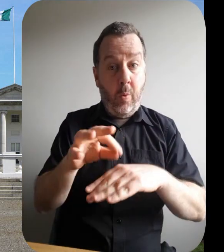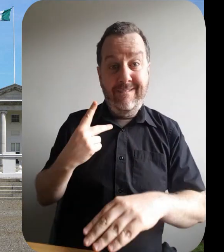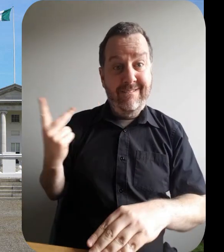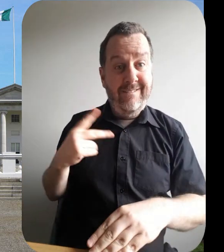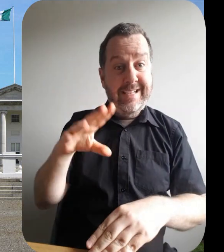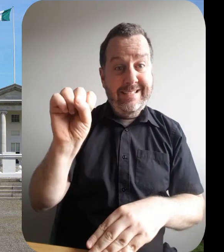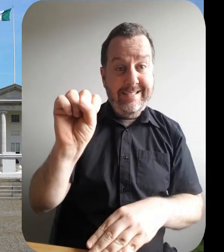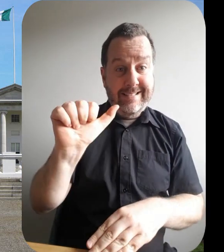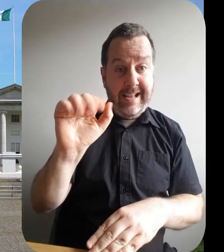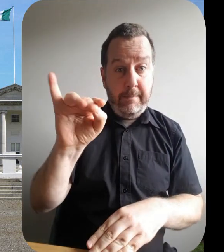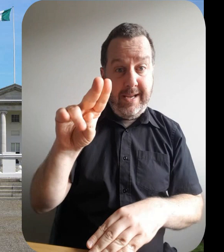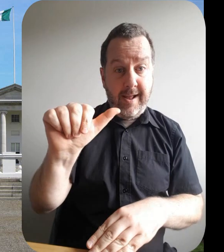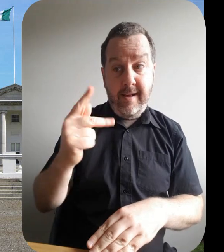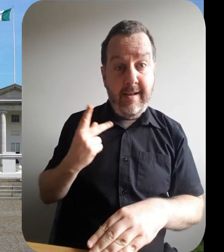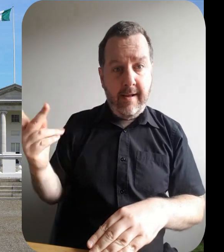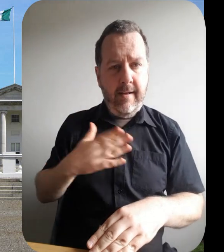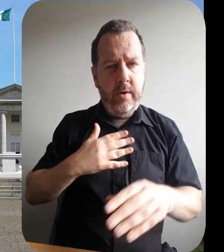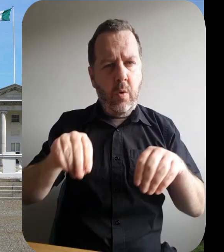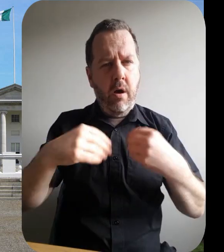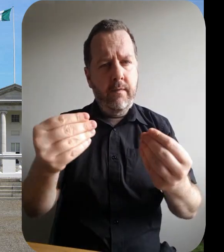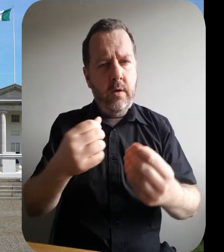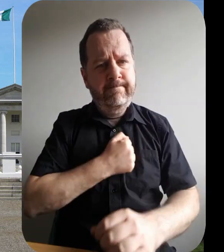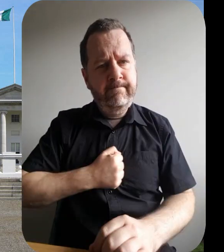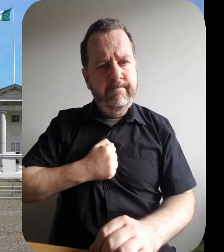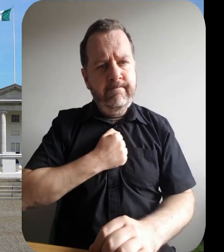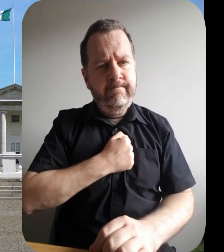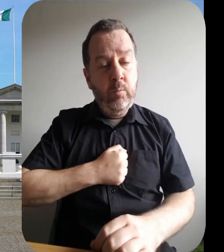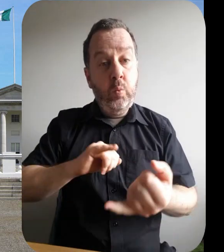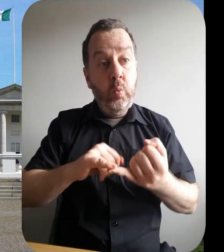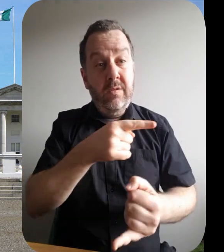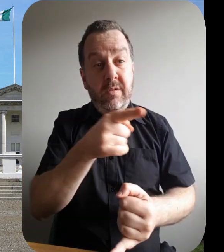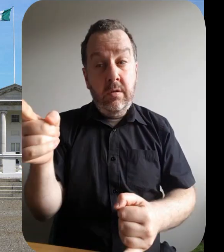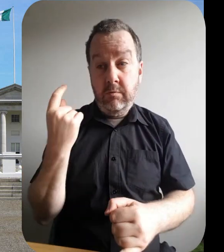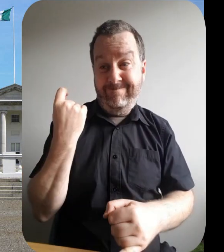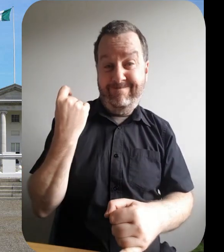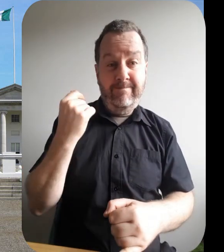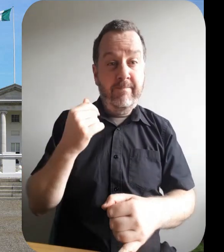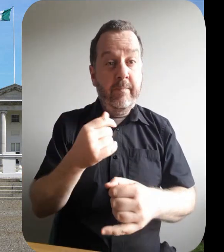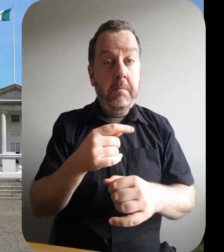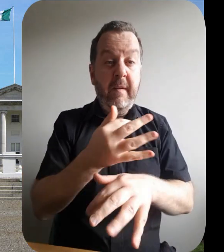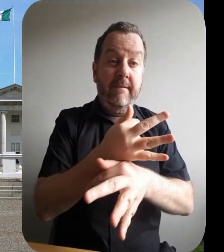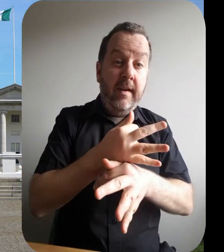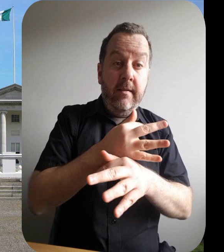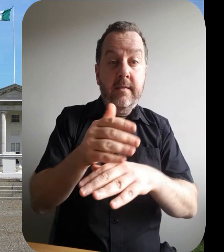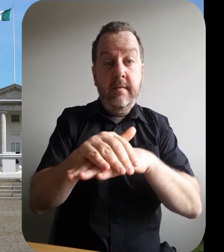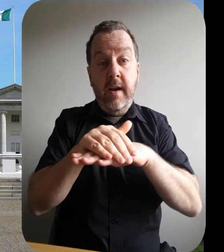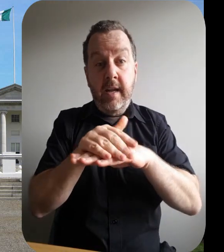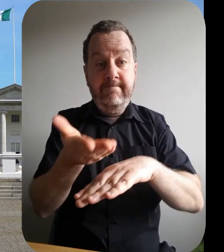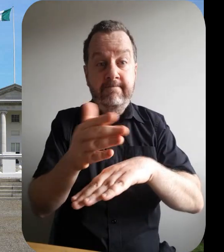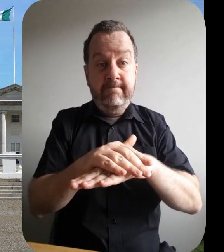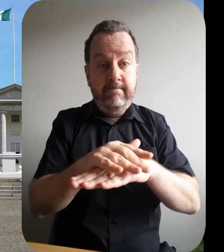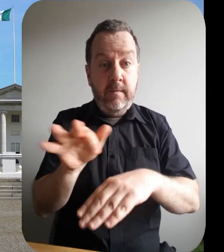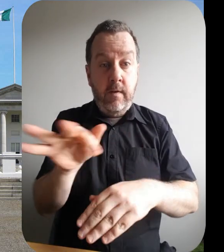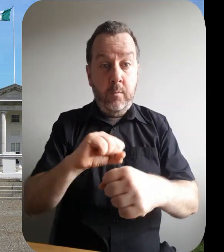I offer our deepest sympathies to those who have been bereaved in recent days and weeks as